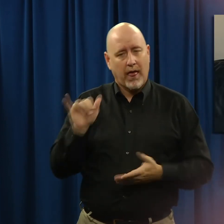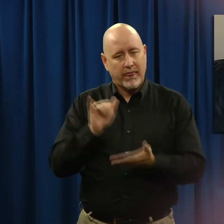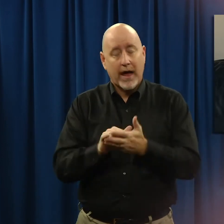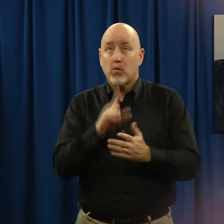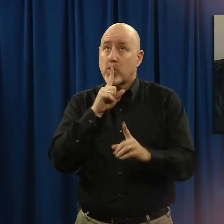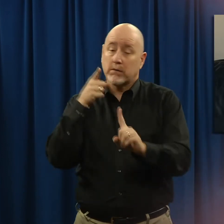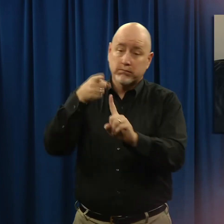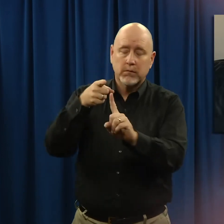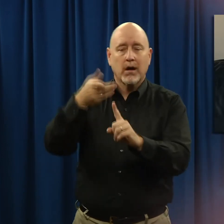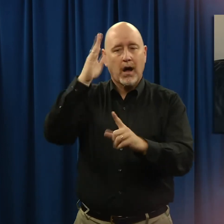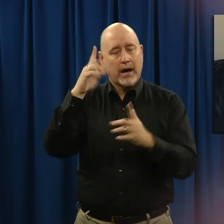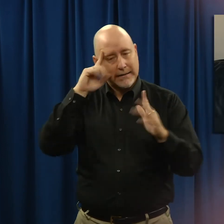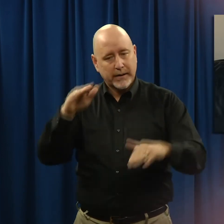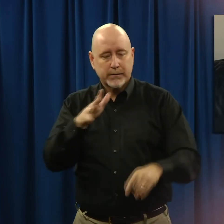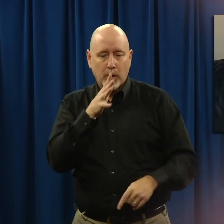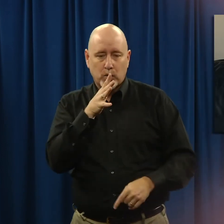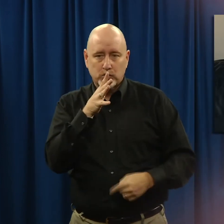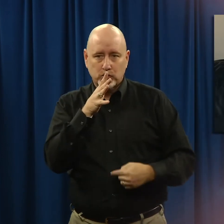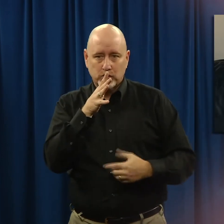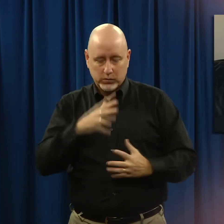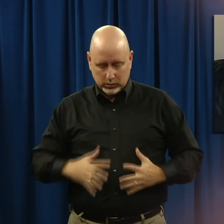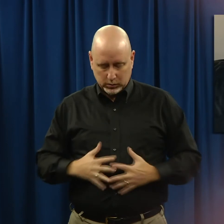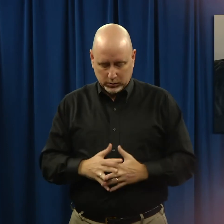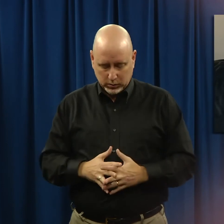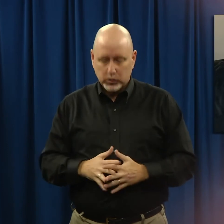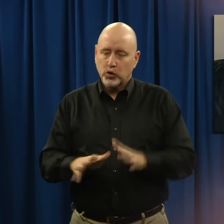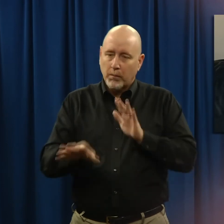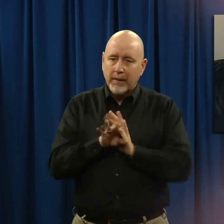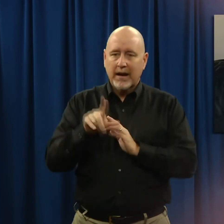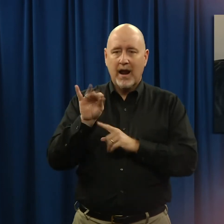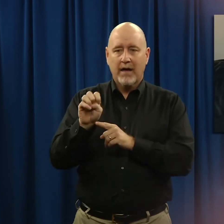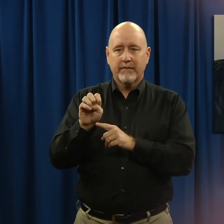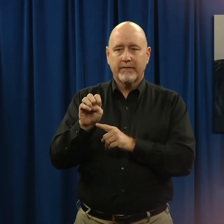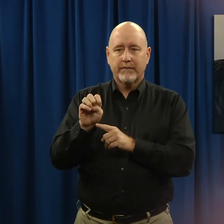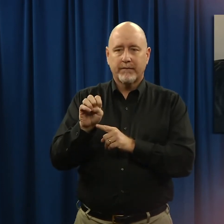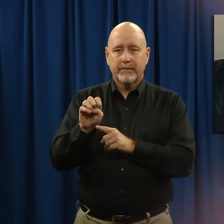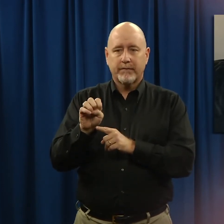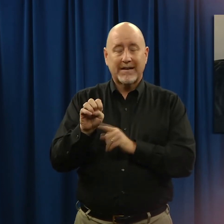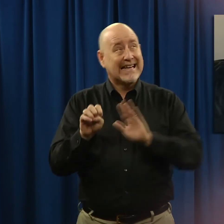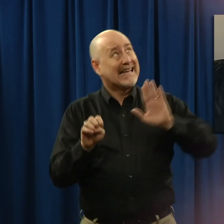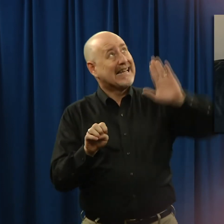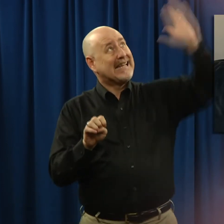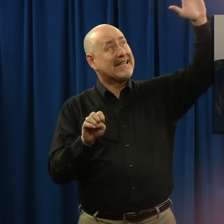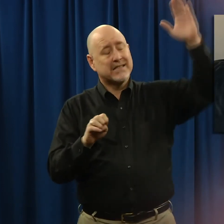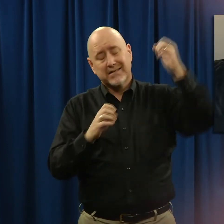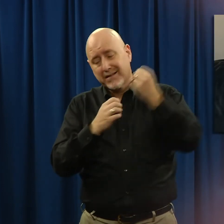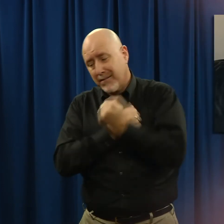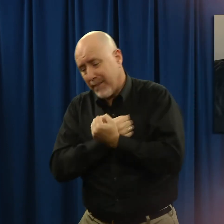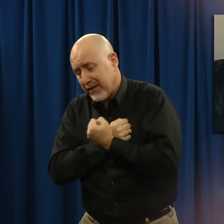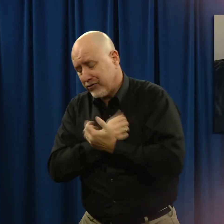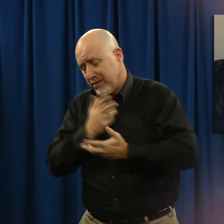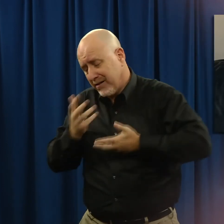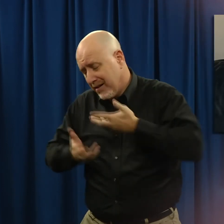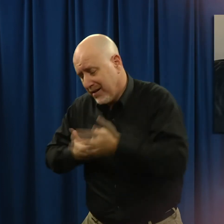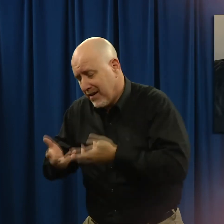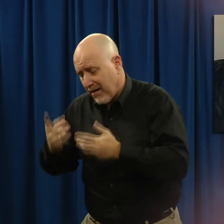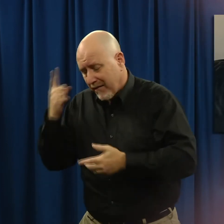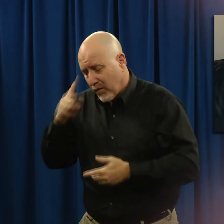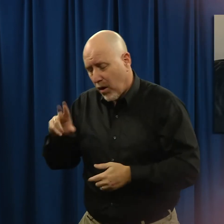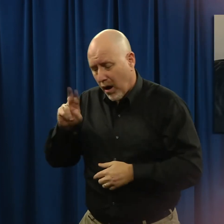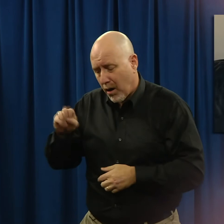why God expects mothers to choose life for their children, because of His compassion and love